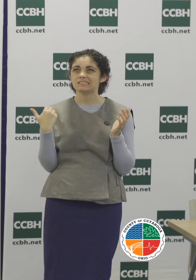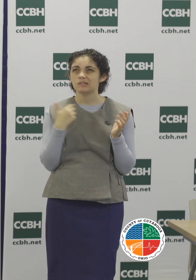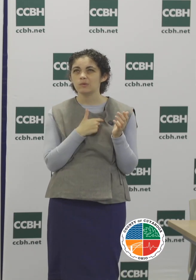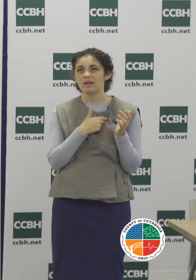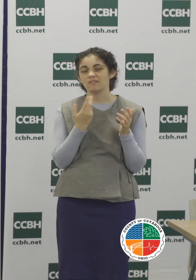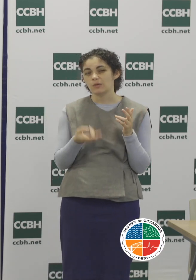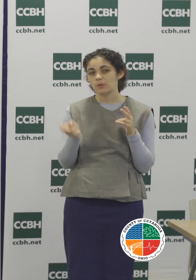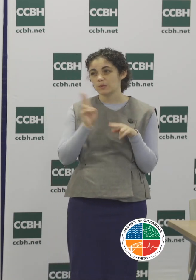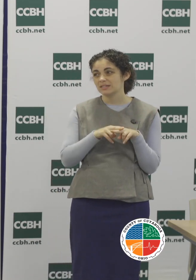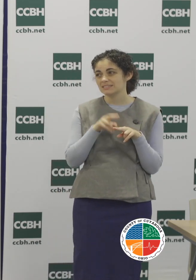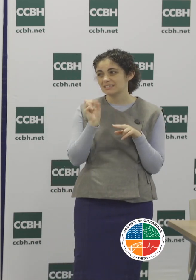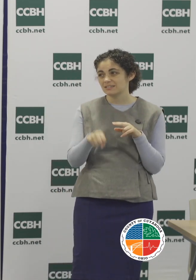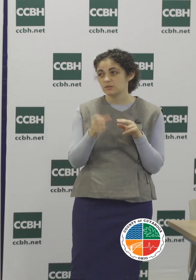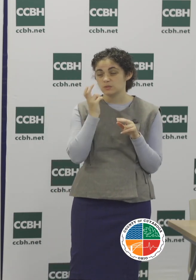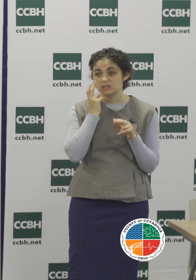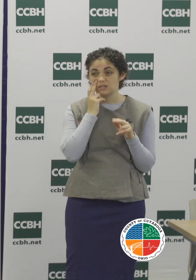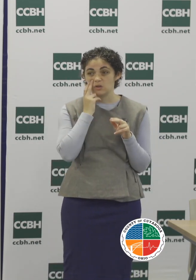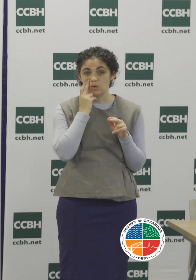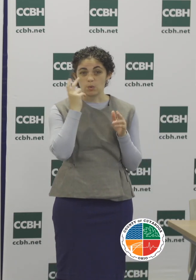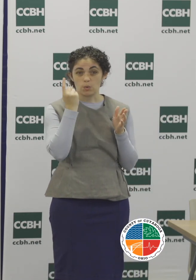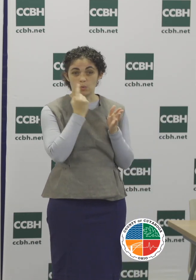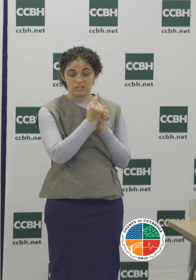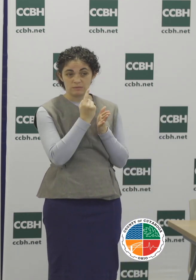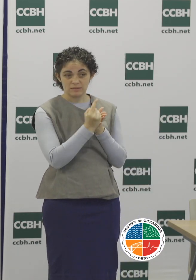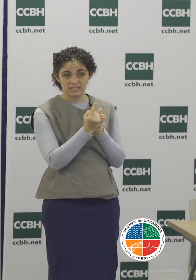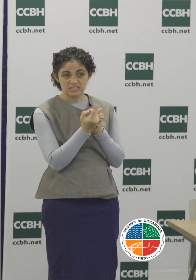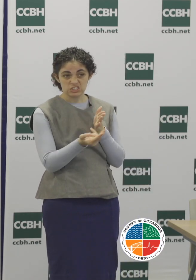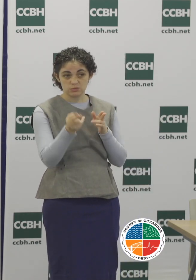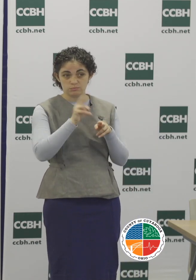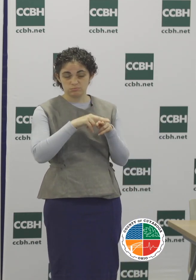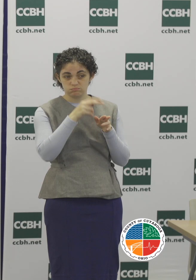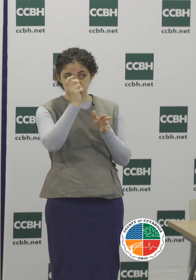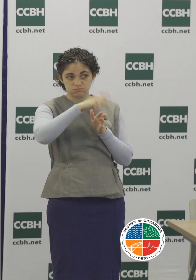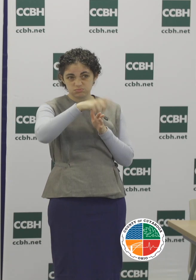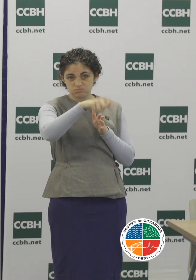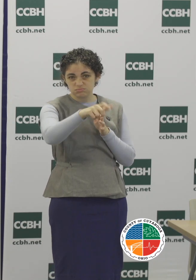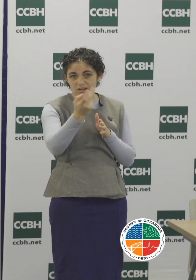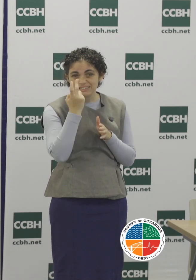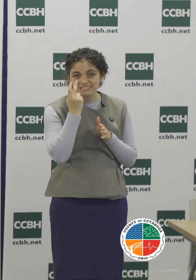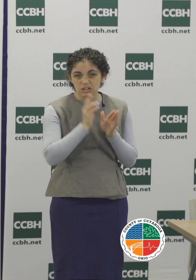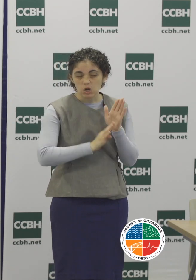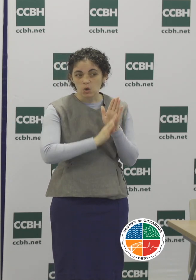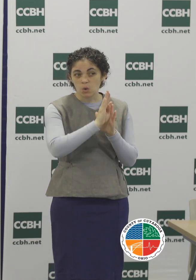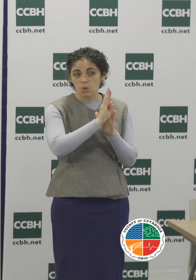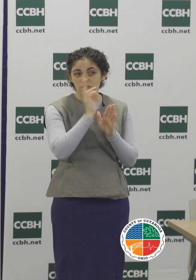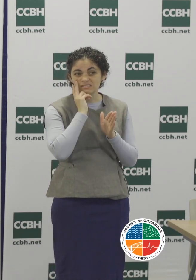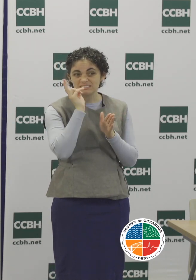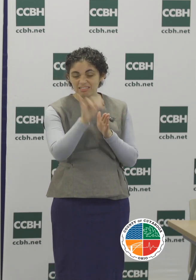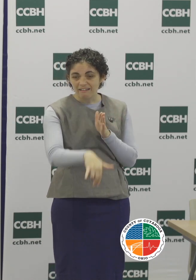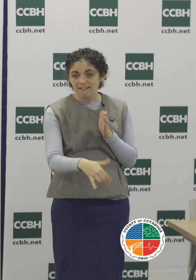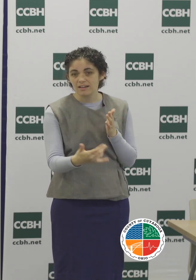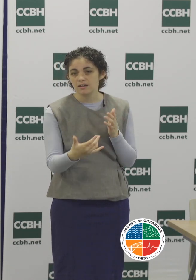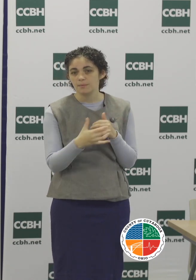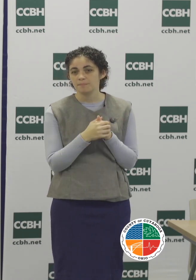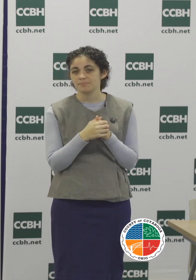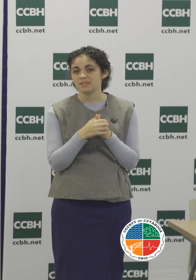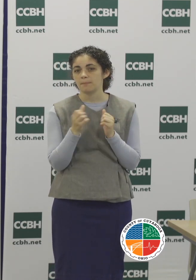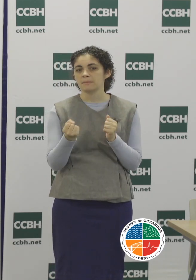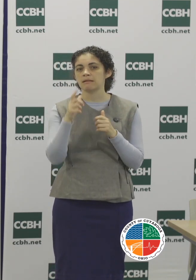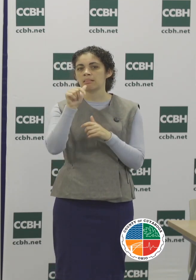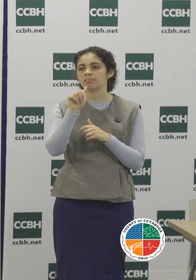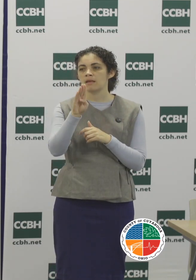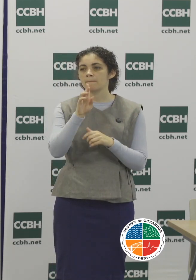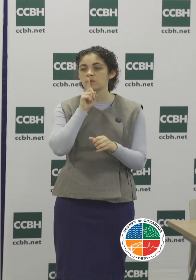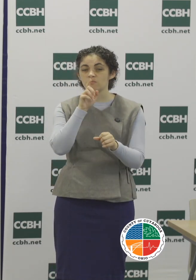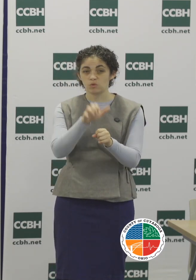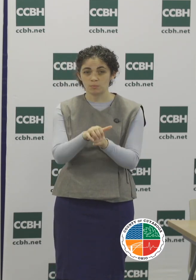had increased cases. I think you've seen week to week how many cases we've had, and we do continue to see quite a few lab